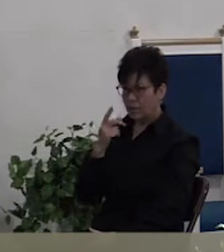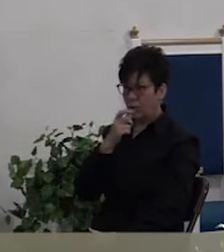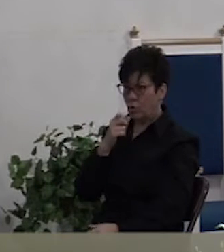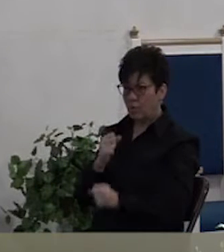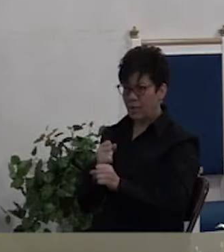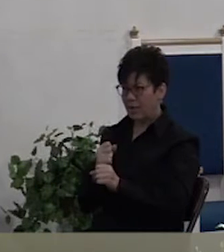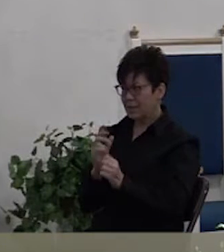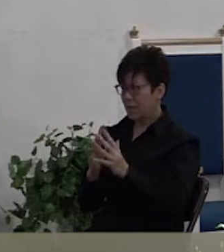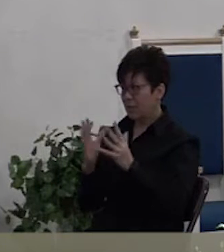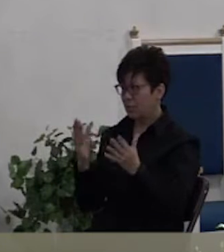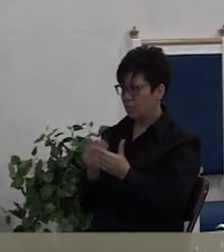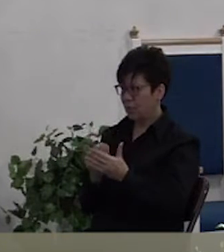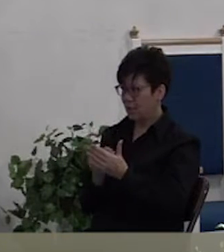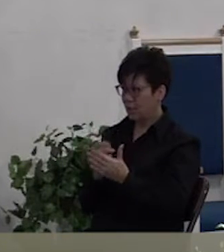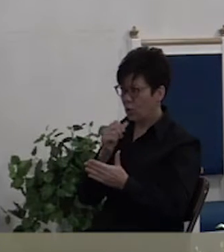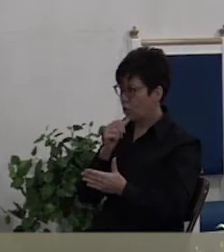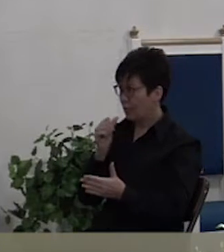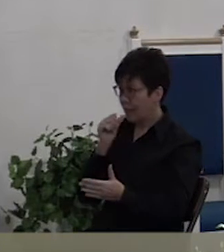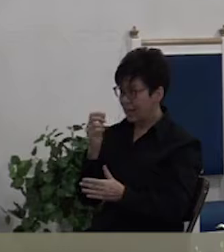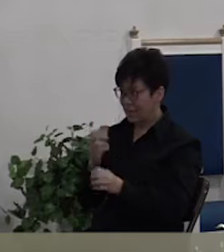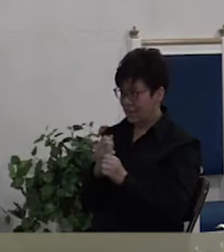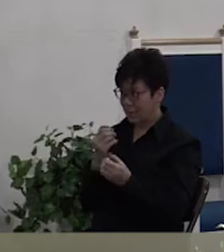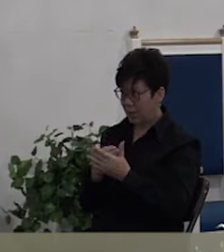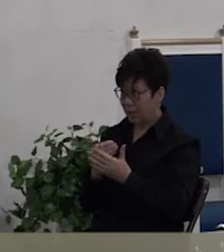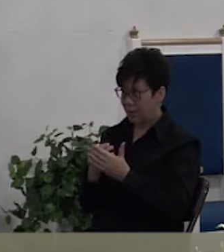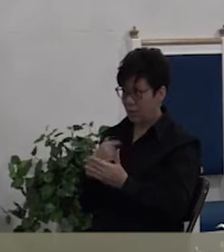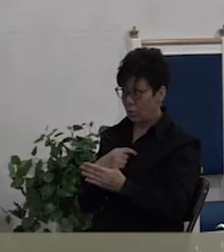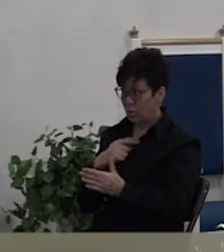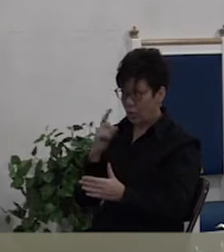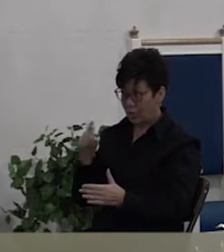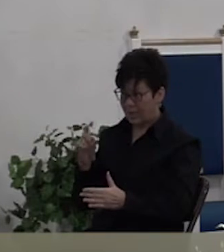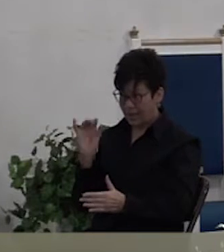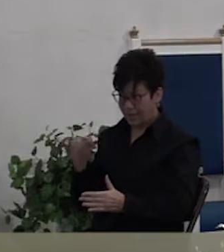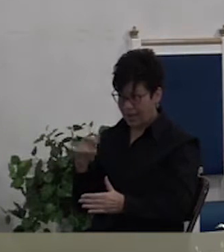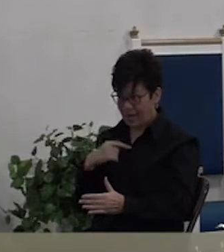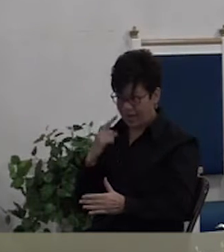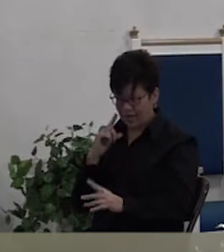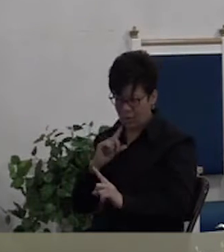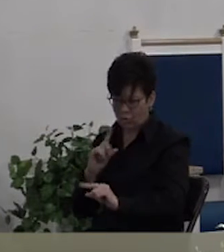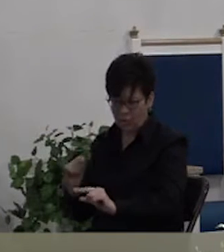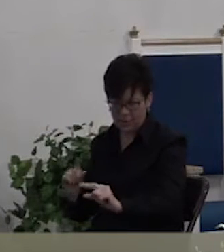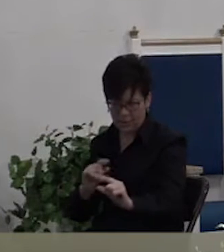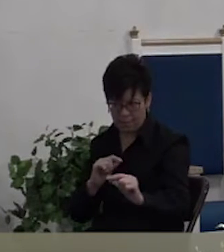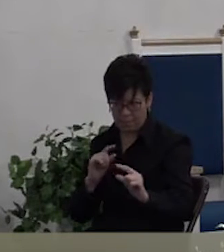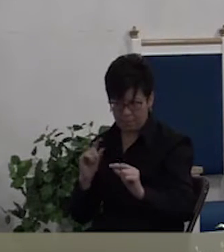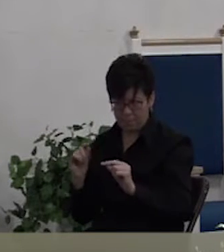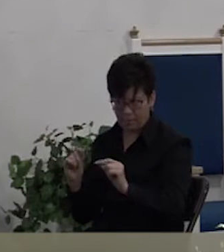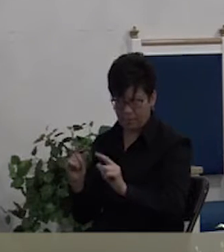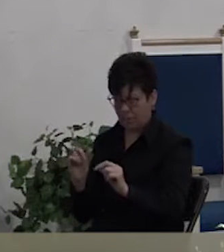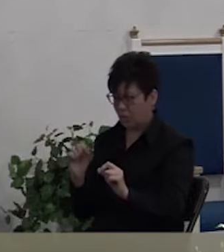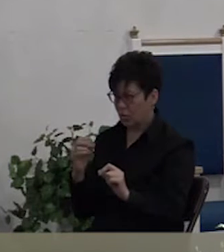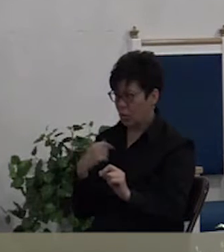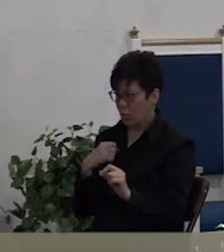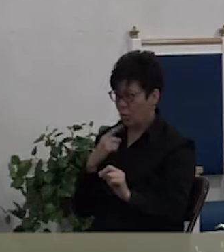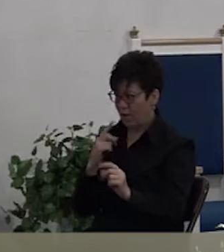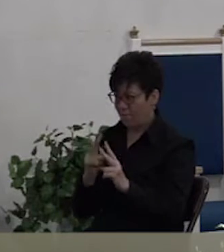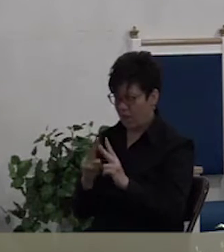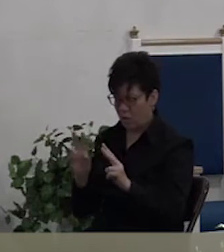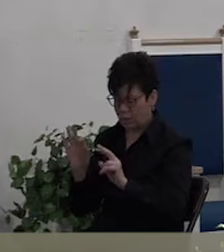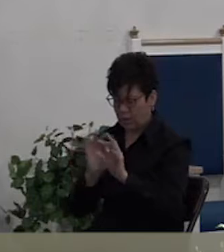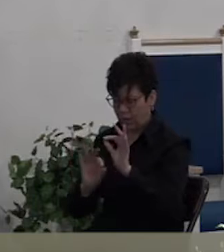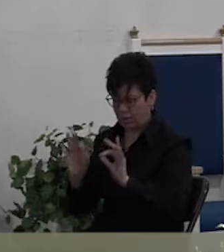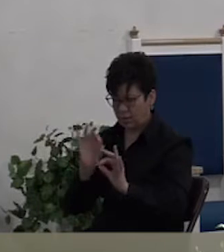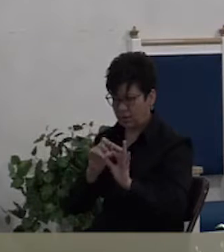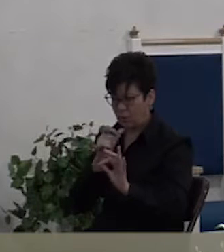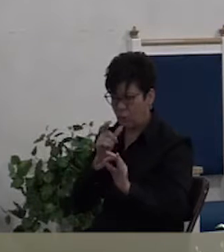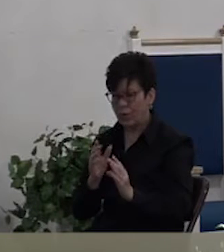or who is giving money and who isn't giving. We don't need all of that going on. That's how gossip gets started. So we're very selective in who